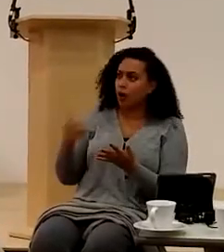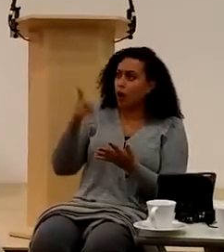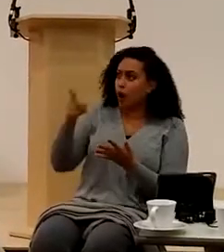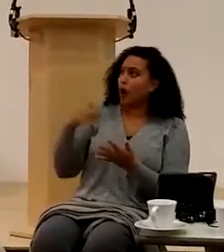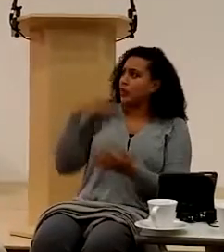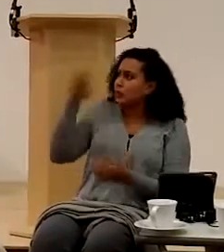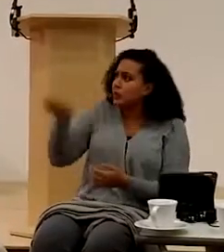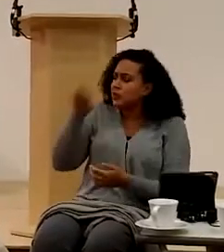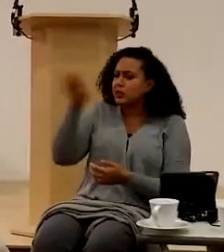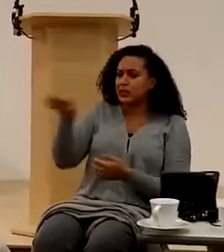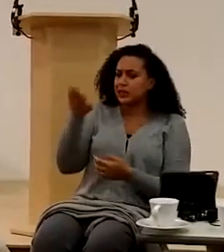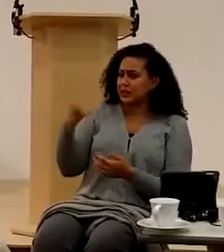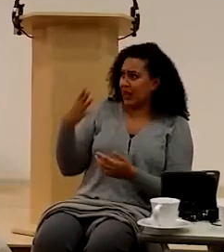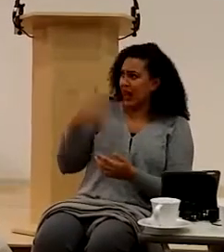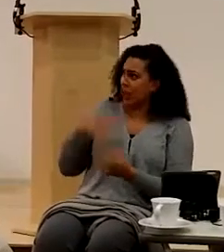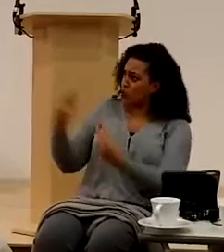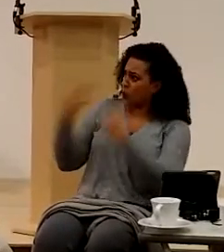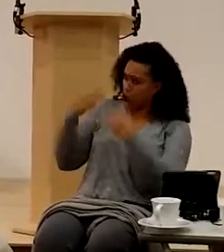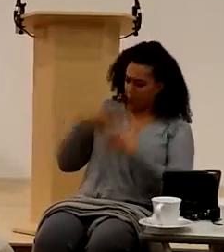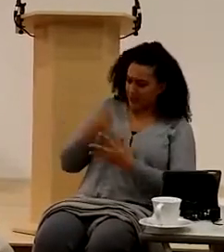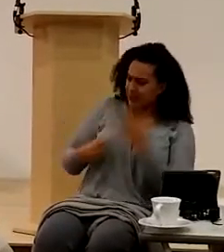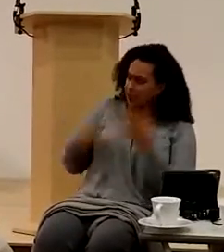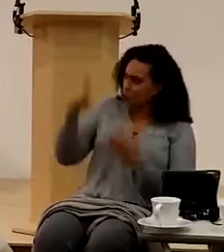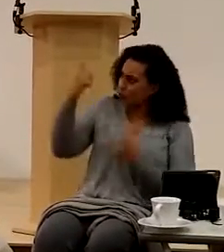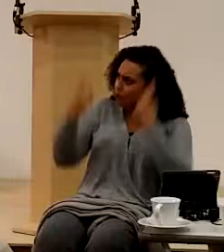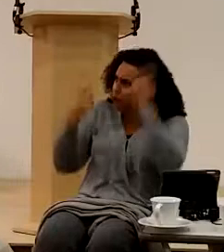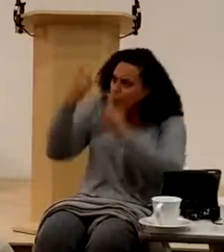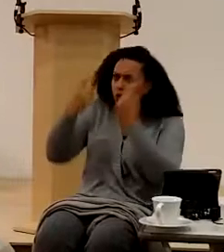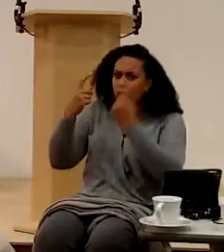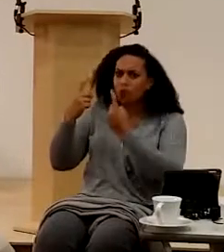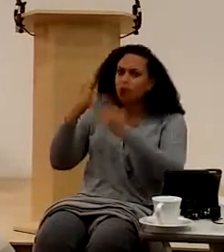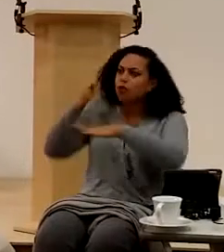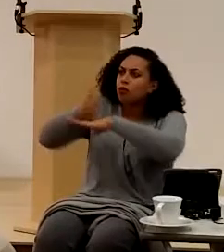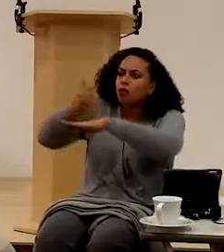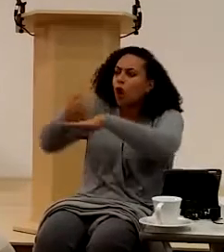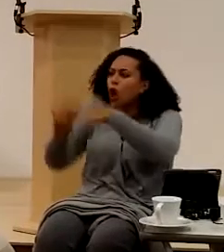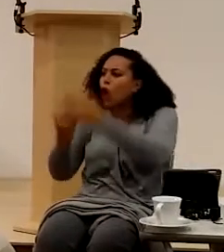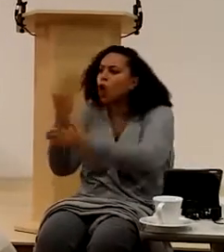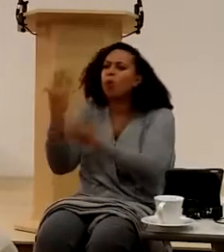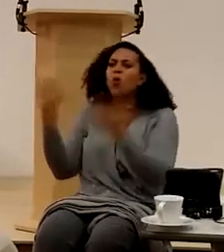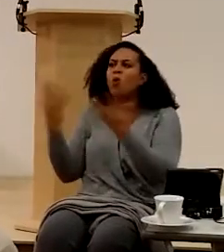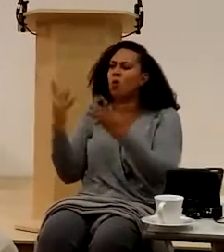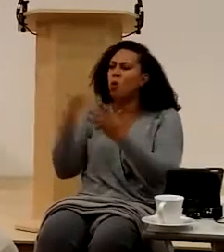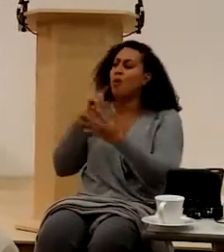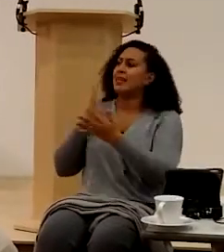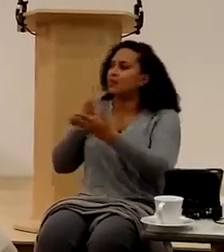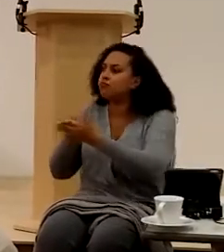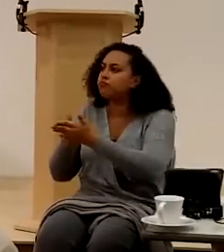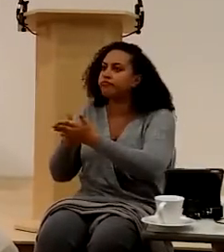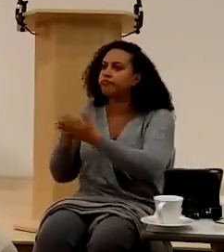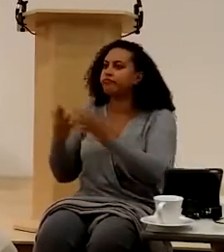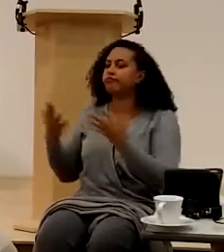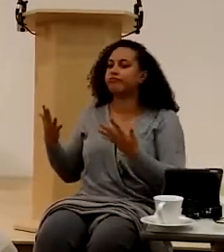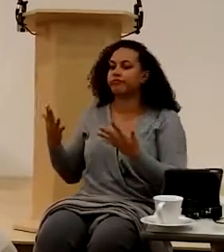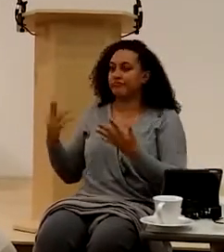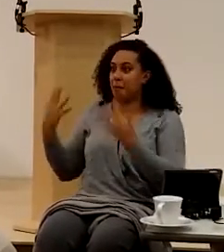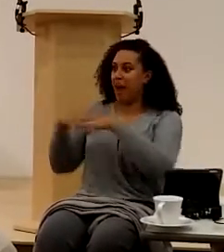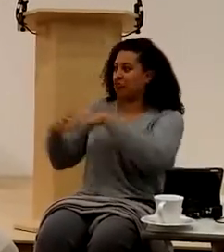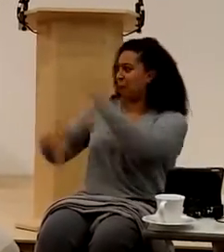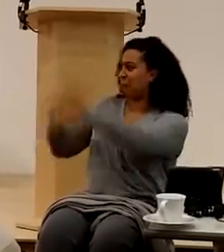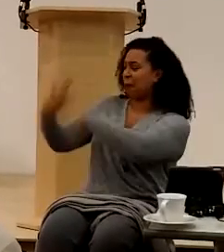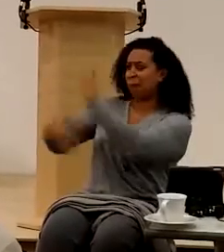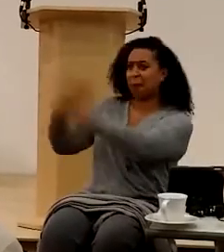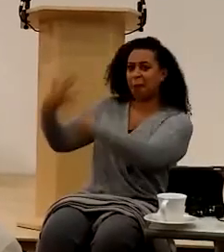our impairment into account. This challenges the